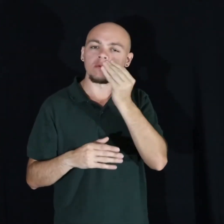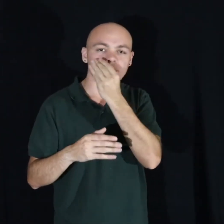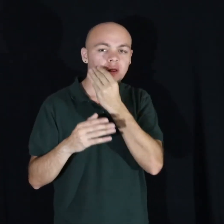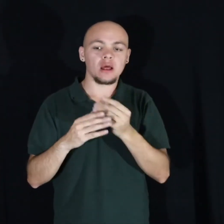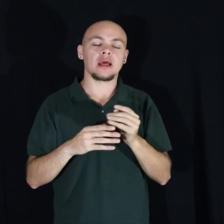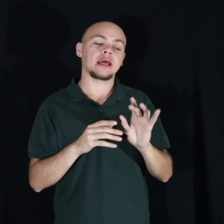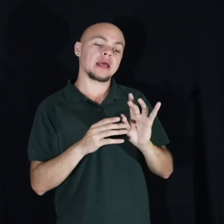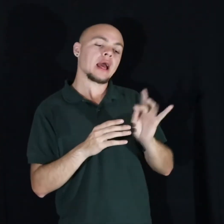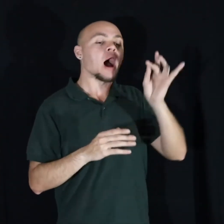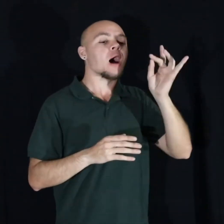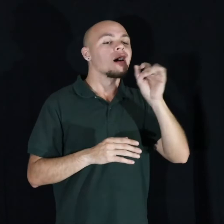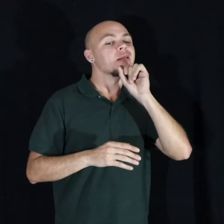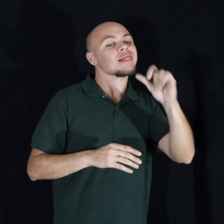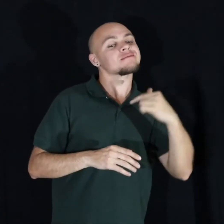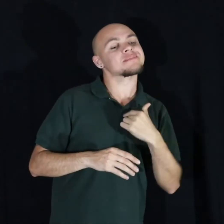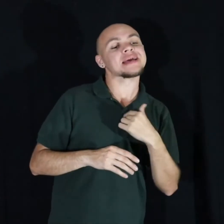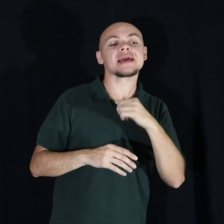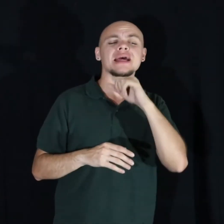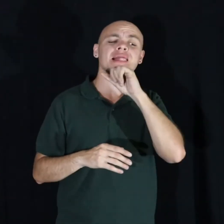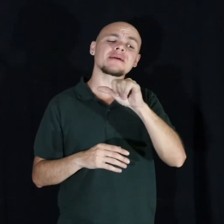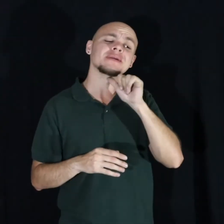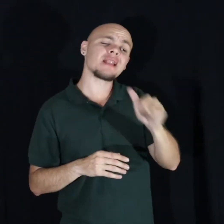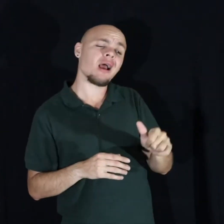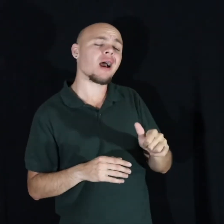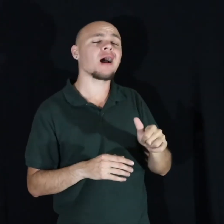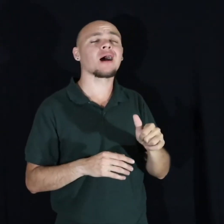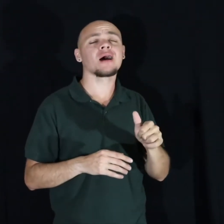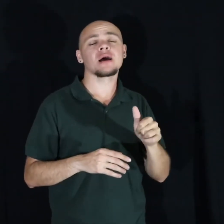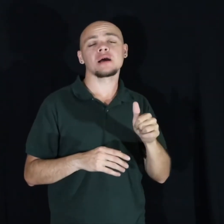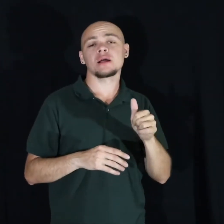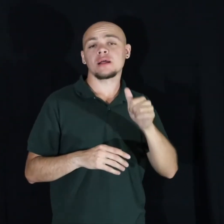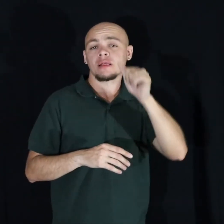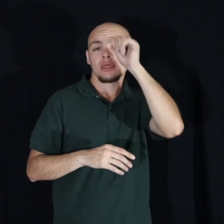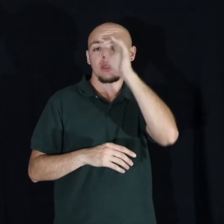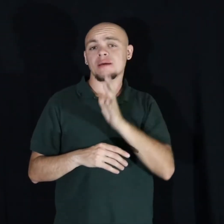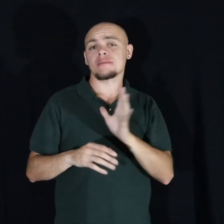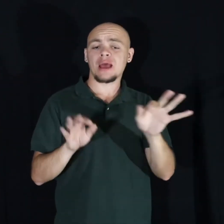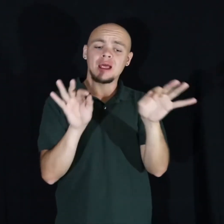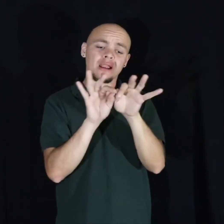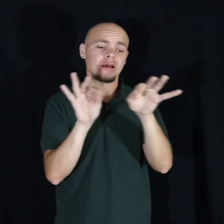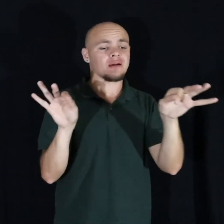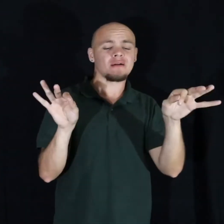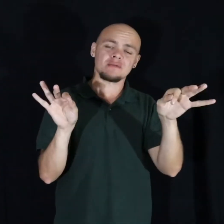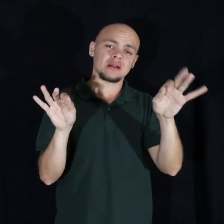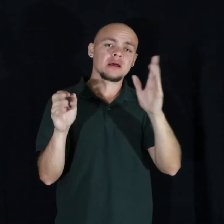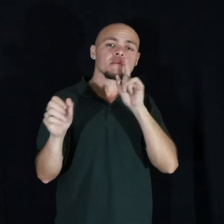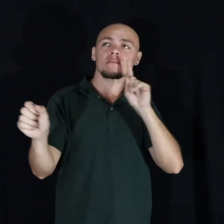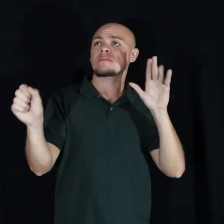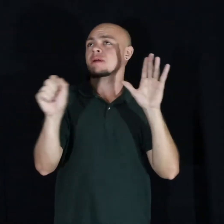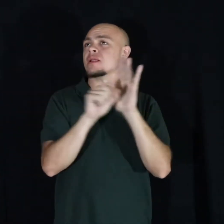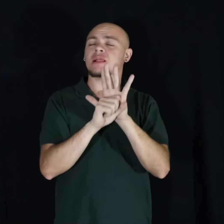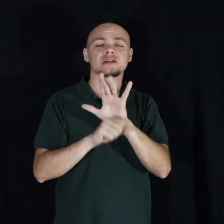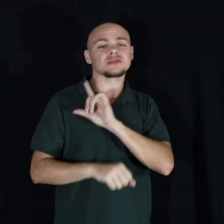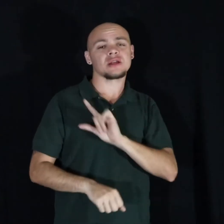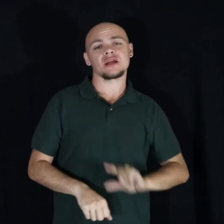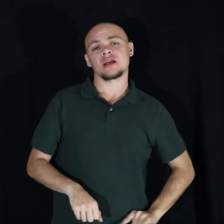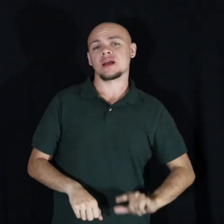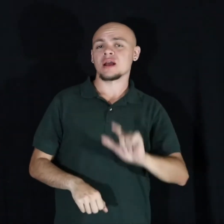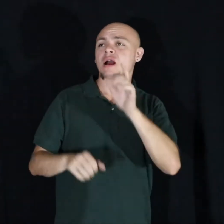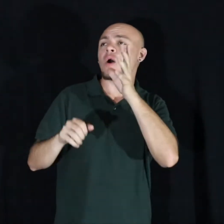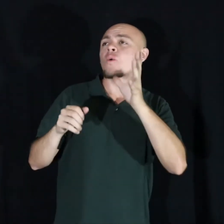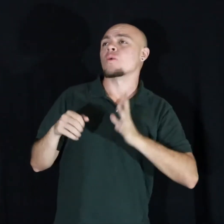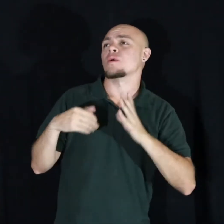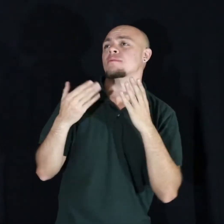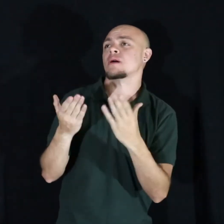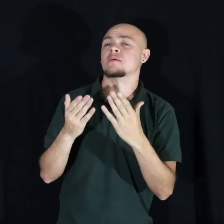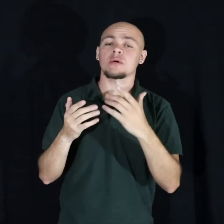me not. The man who said his vows and pledged to love the goddess unconditionally, but watched